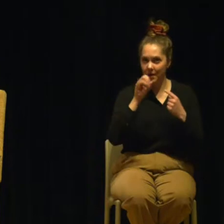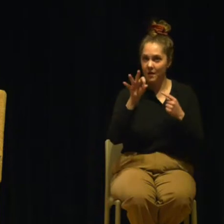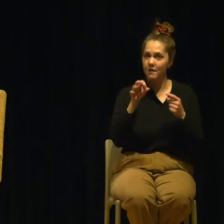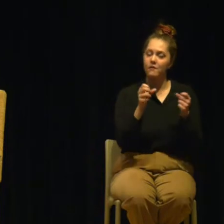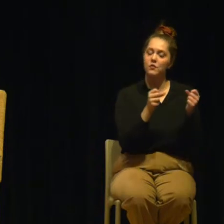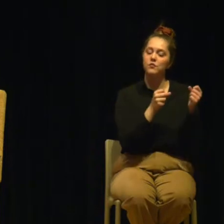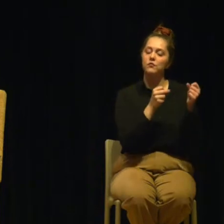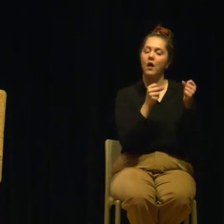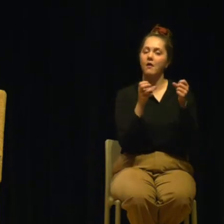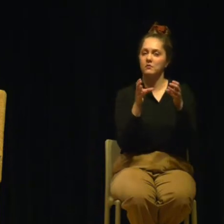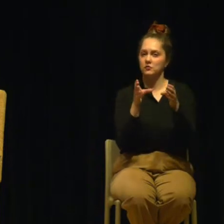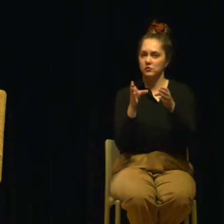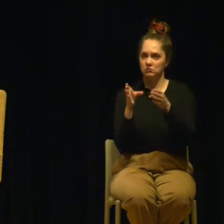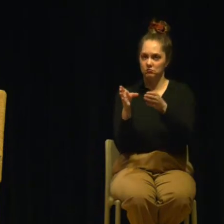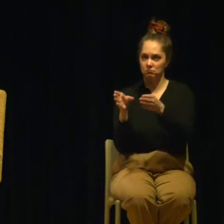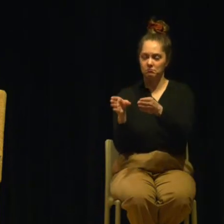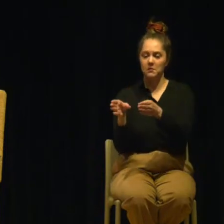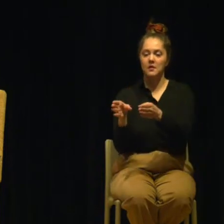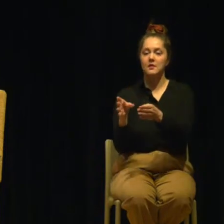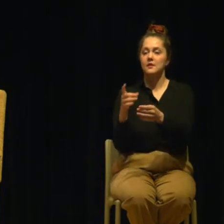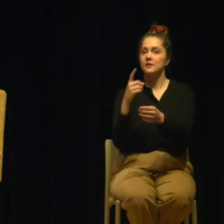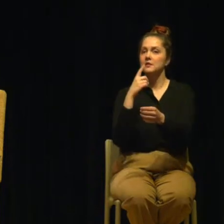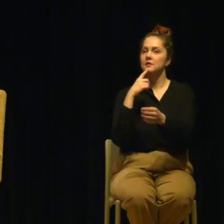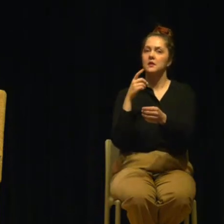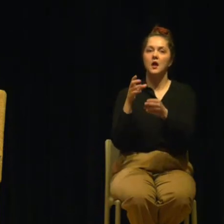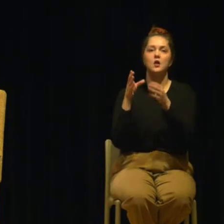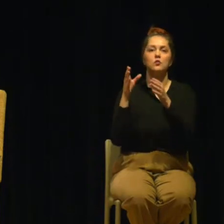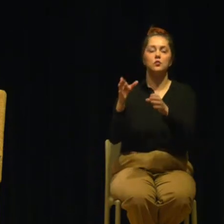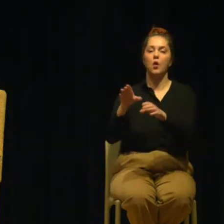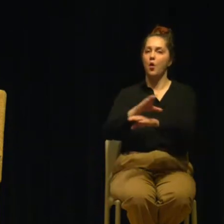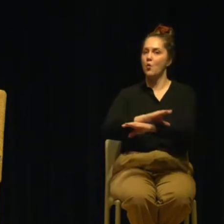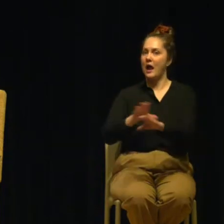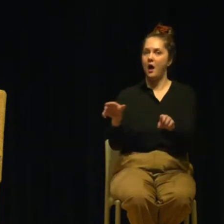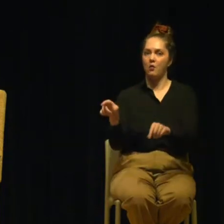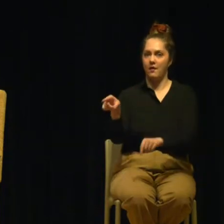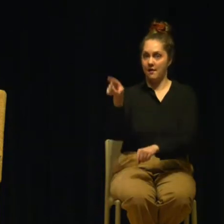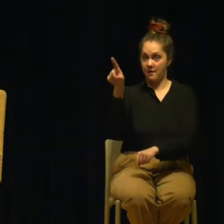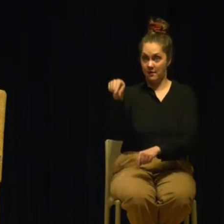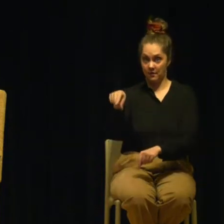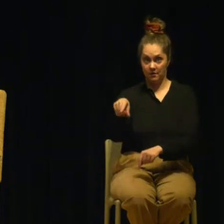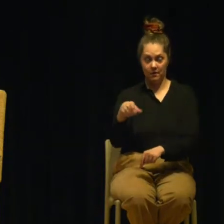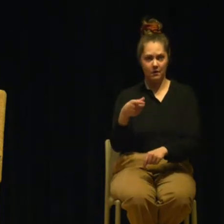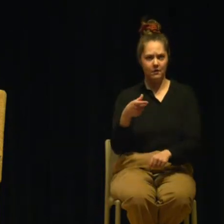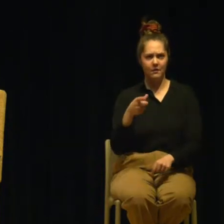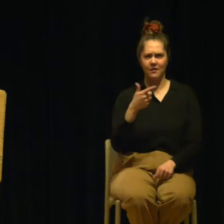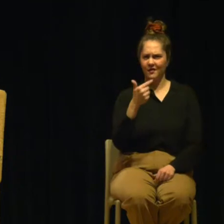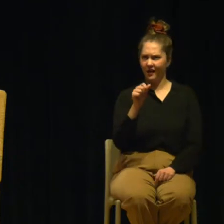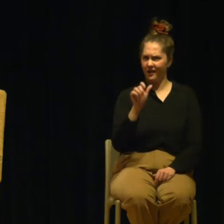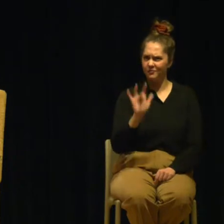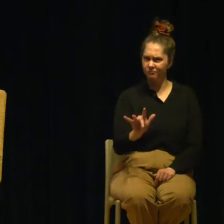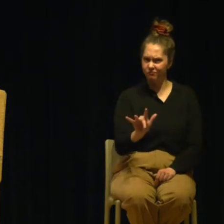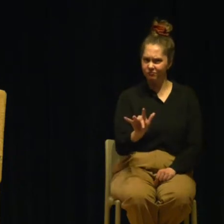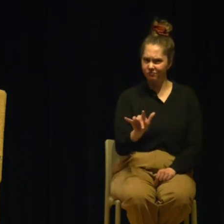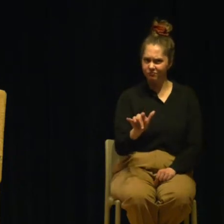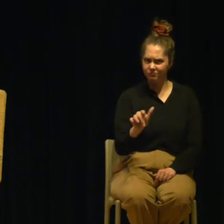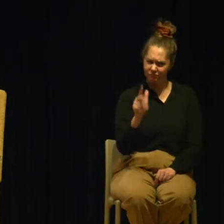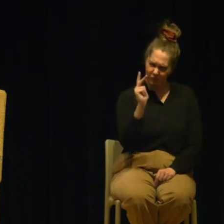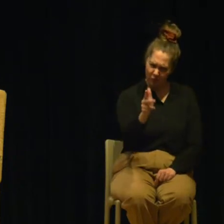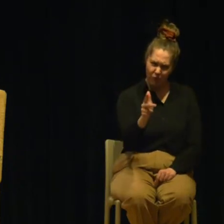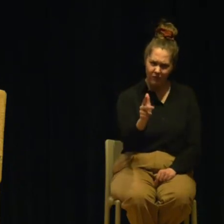driving down the street and it says road out ahead, do you put your foot on the gas and keep going?